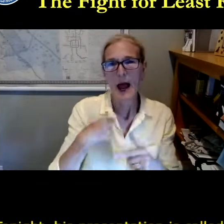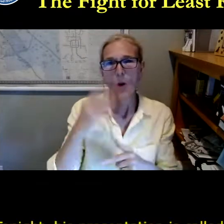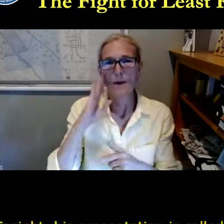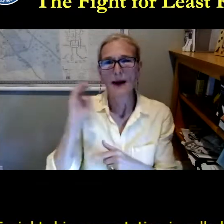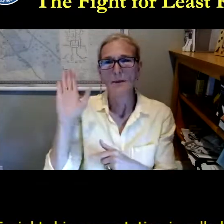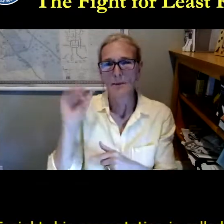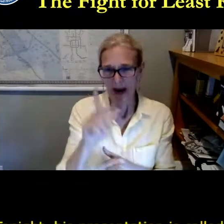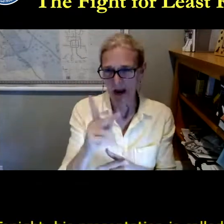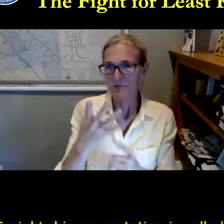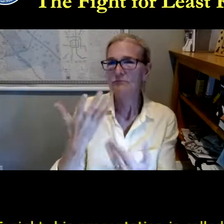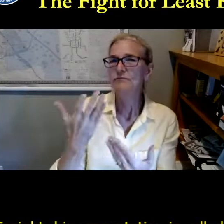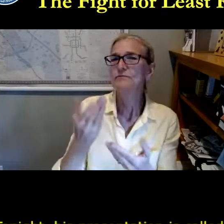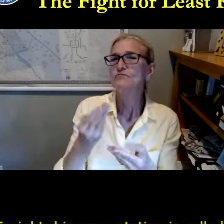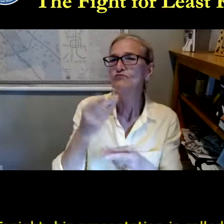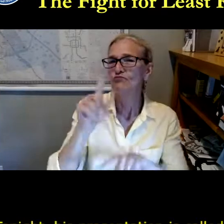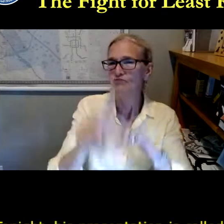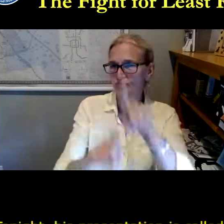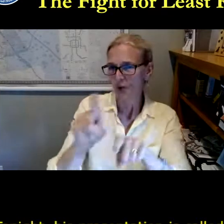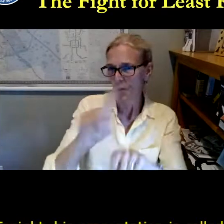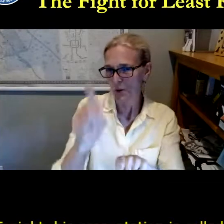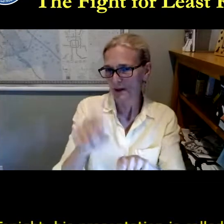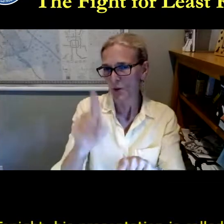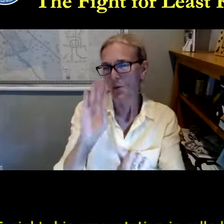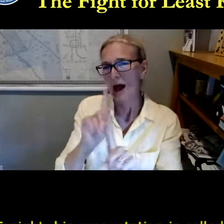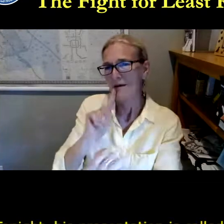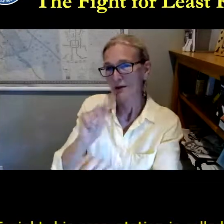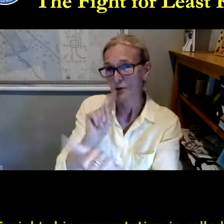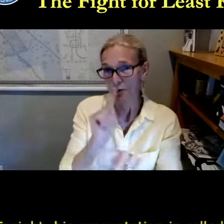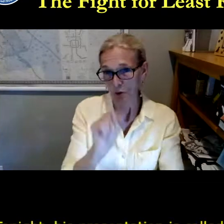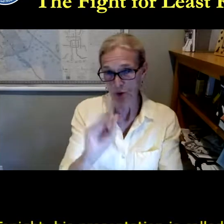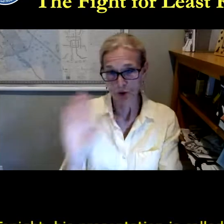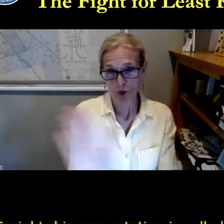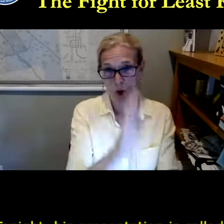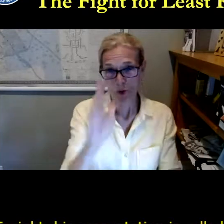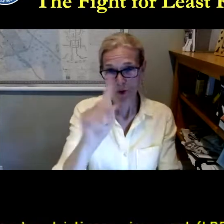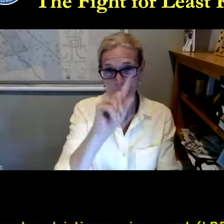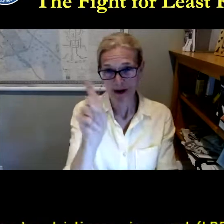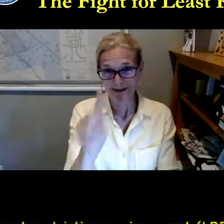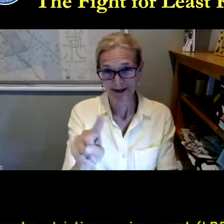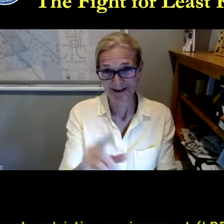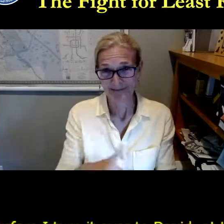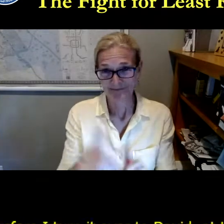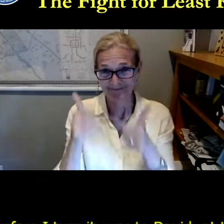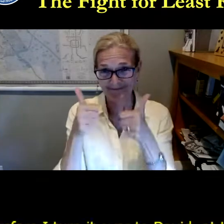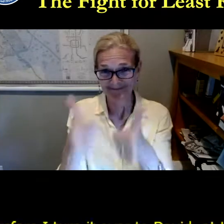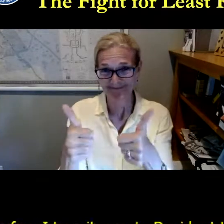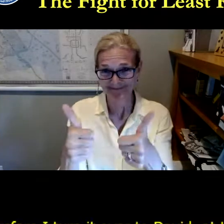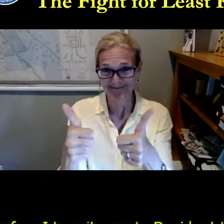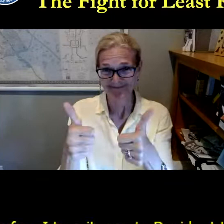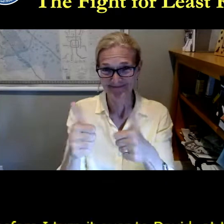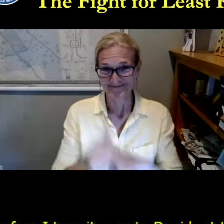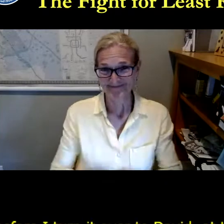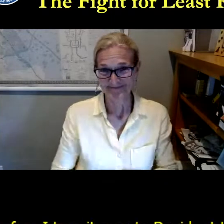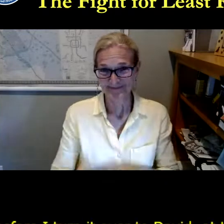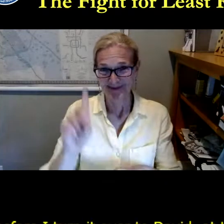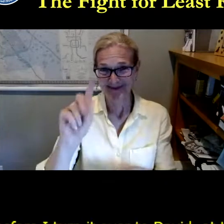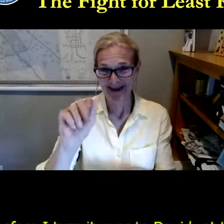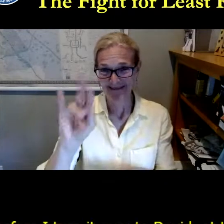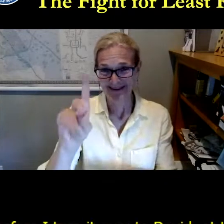we will have a quick break to advertise upcoming events, and then I will come back in